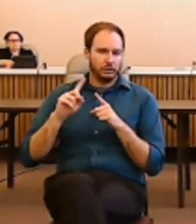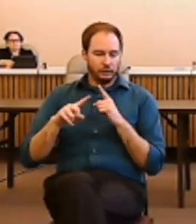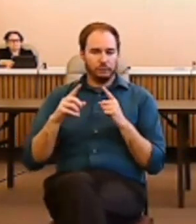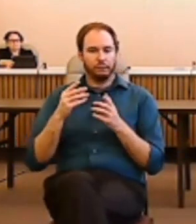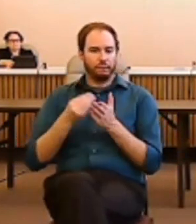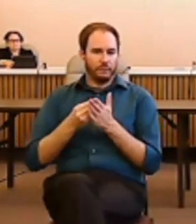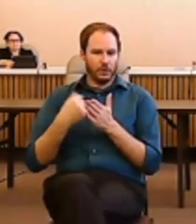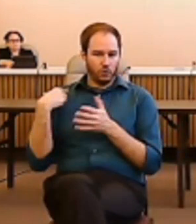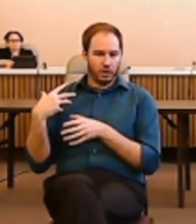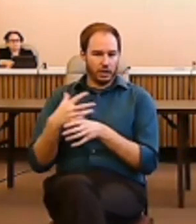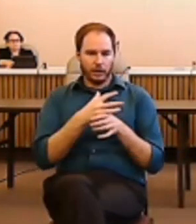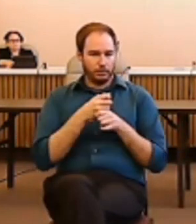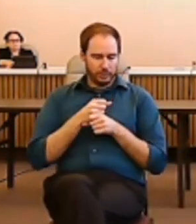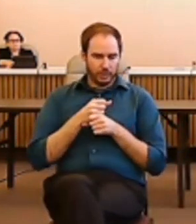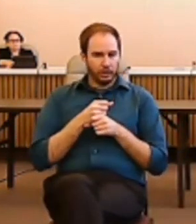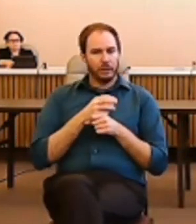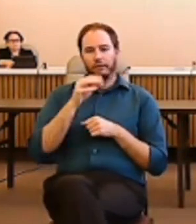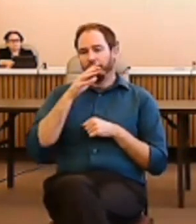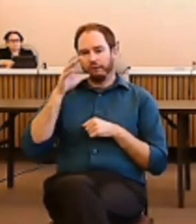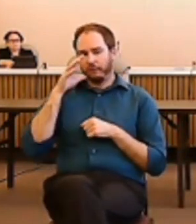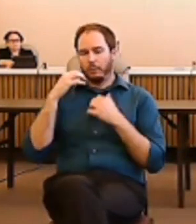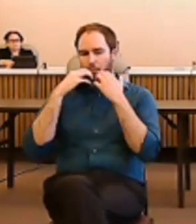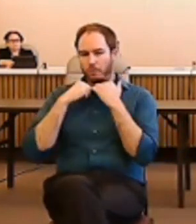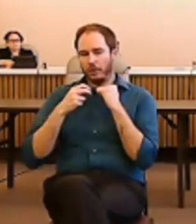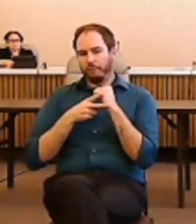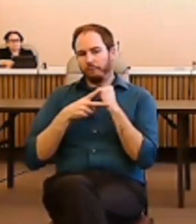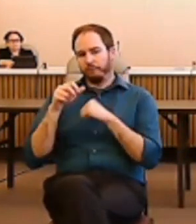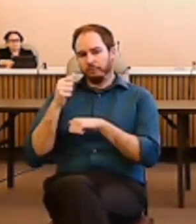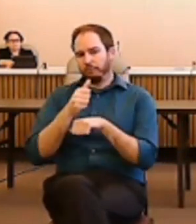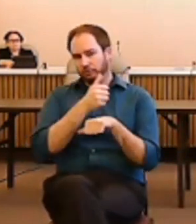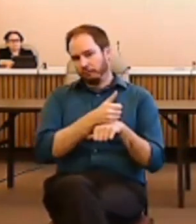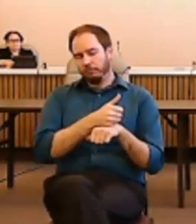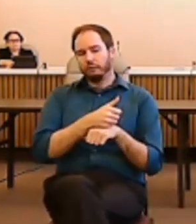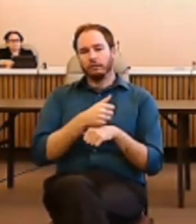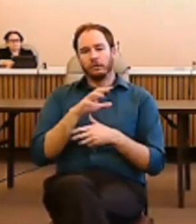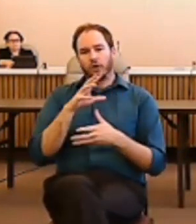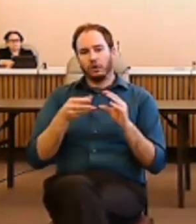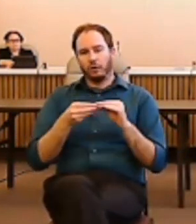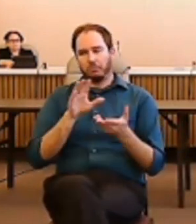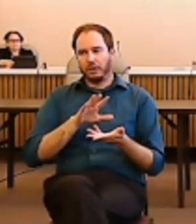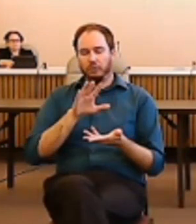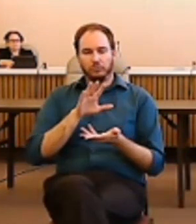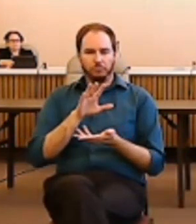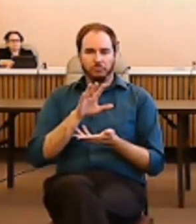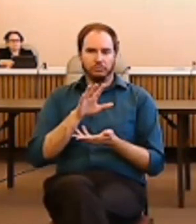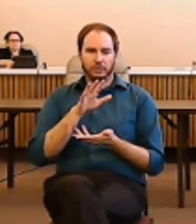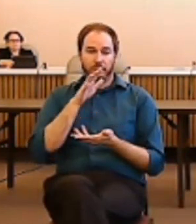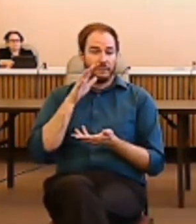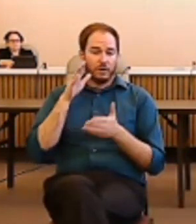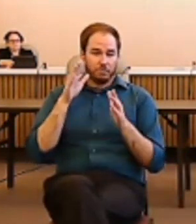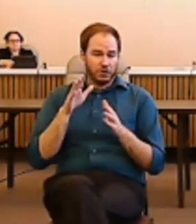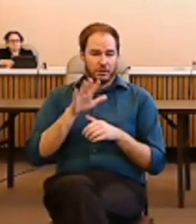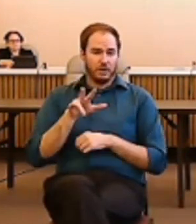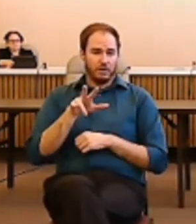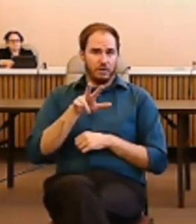to obtain and agricultural preservation put in place. All told, we're probably looking, we've got farmers close